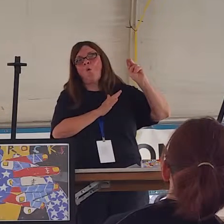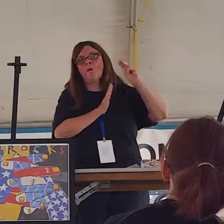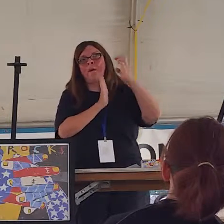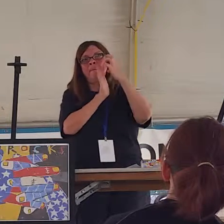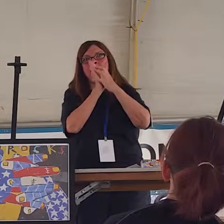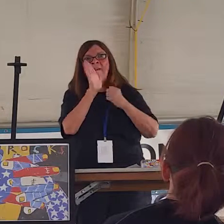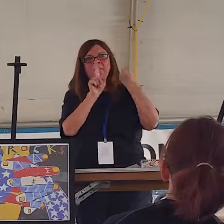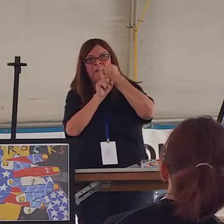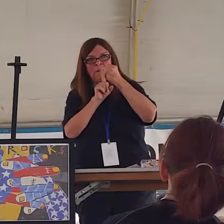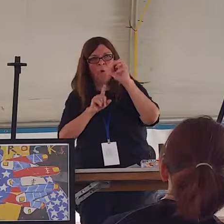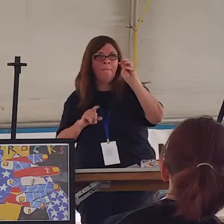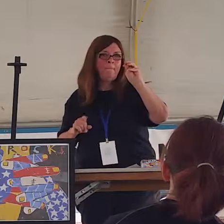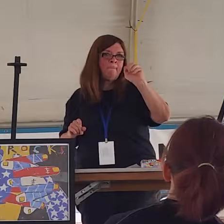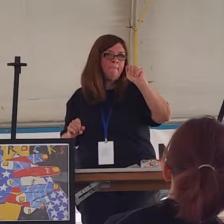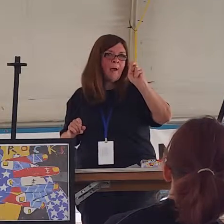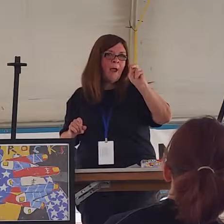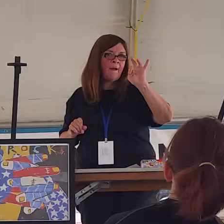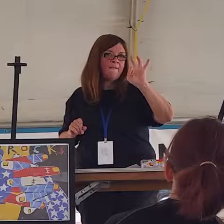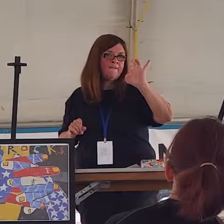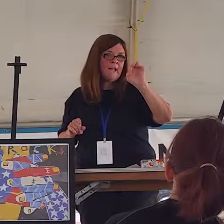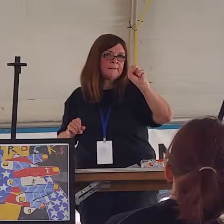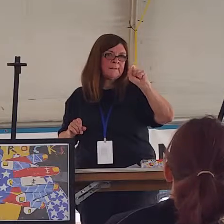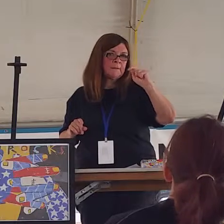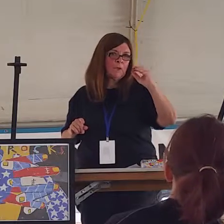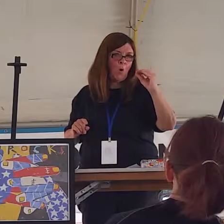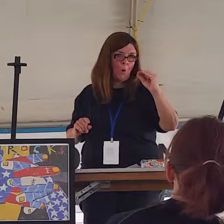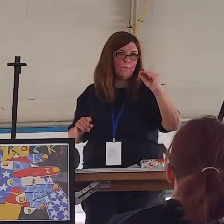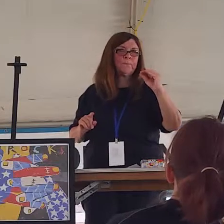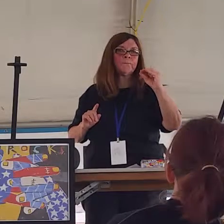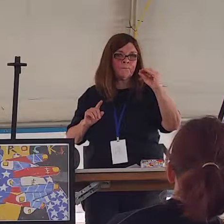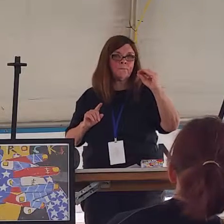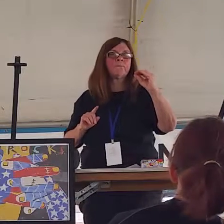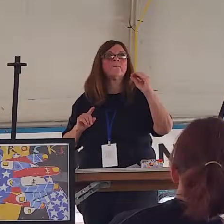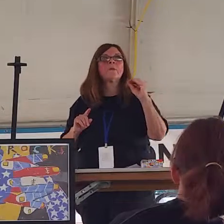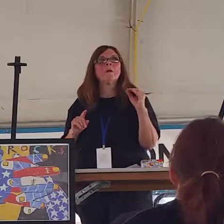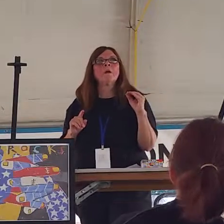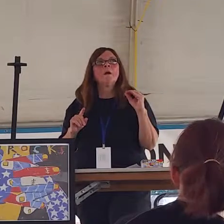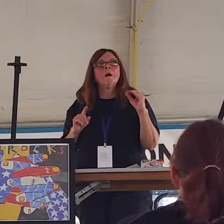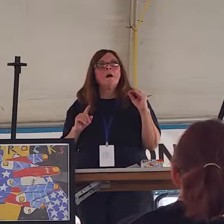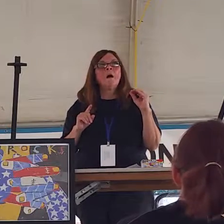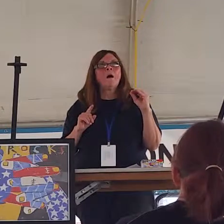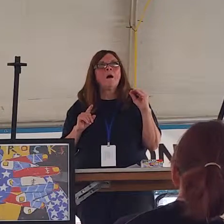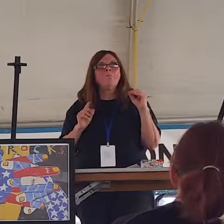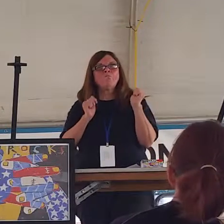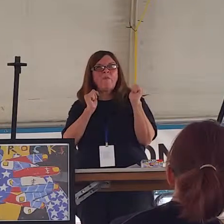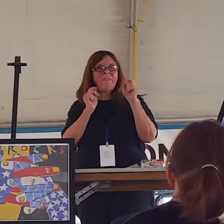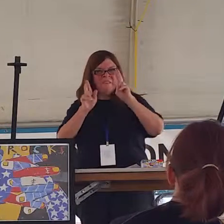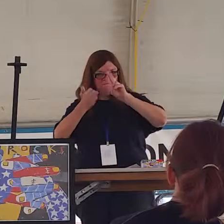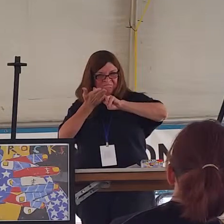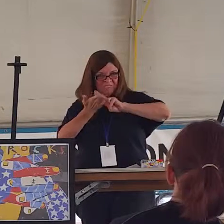They developed their own movement, their own manifesto.